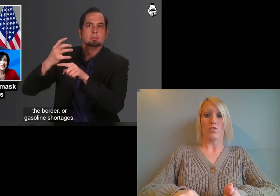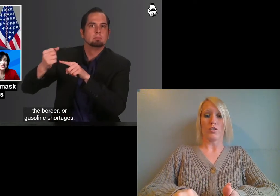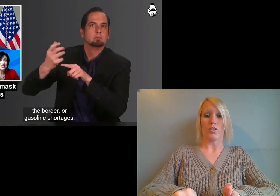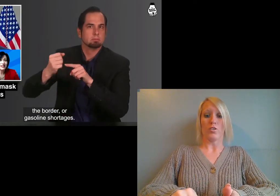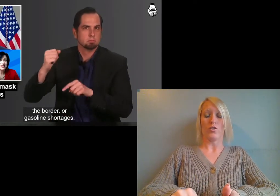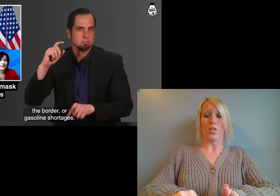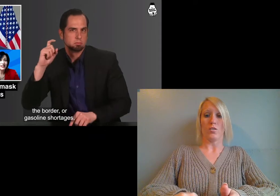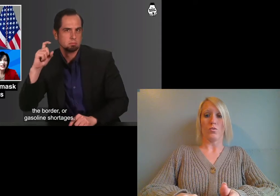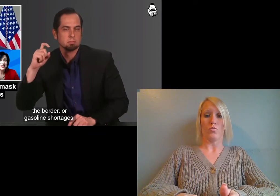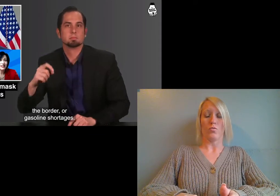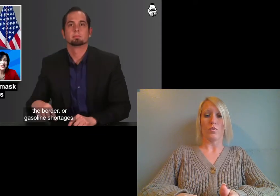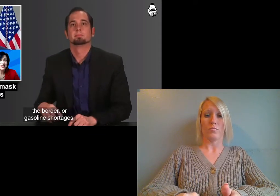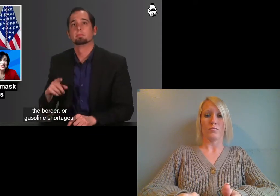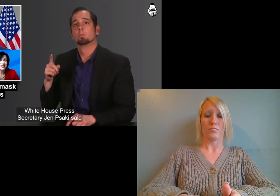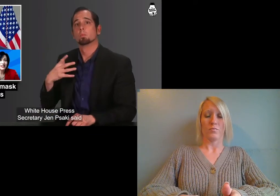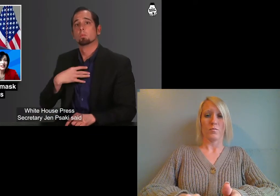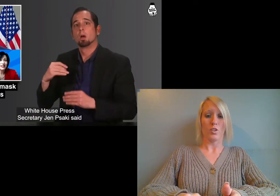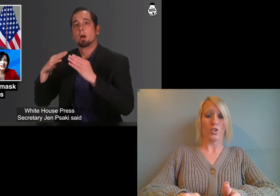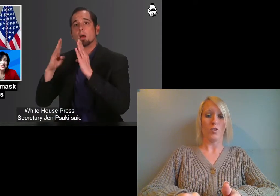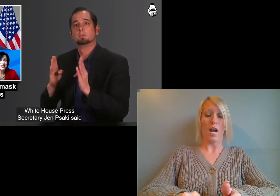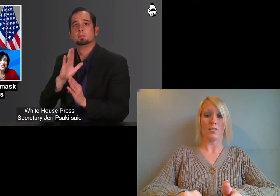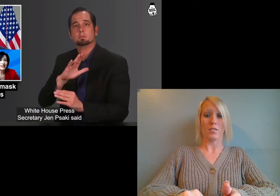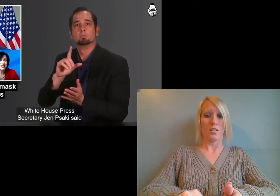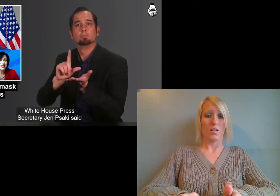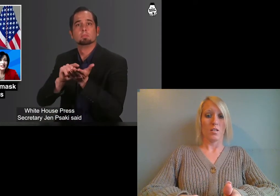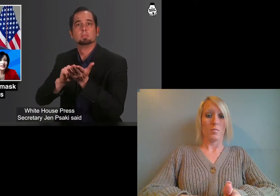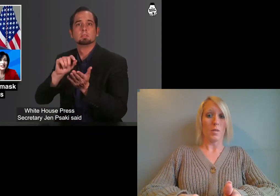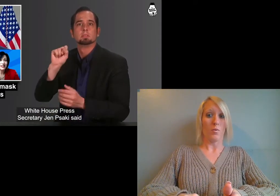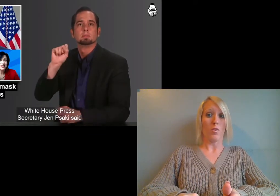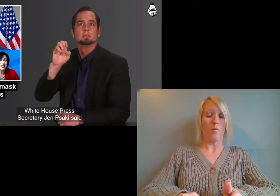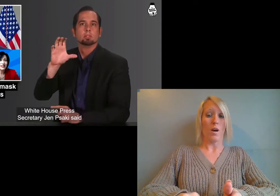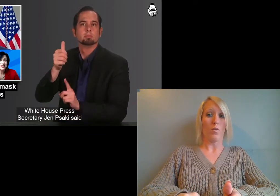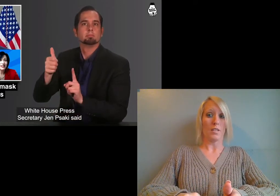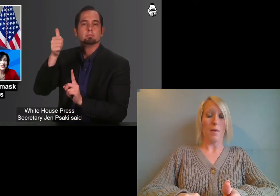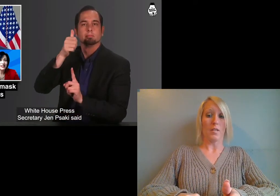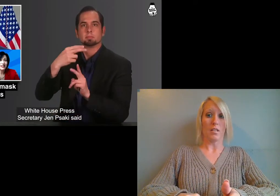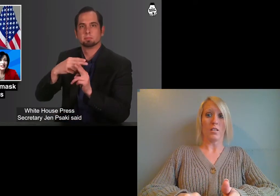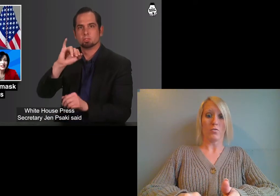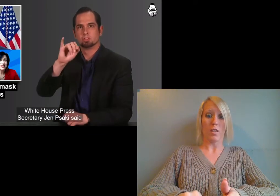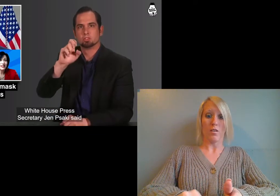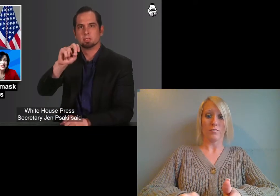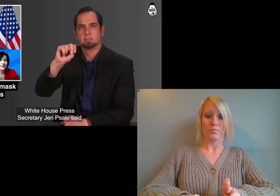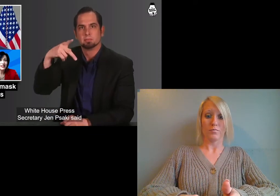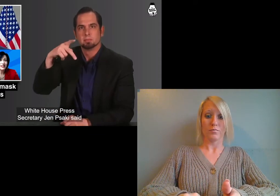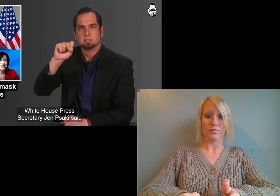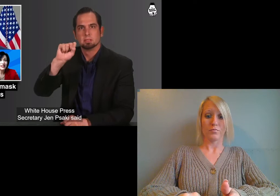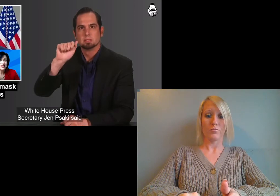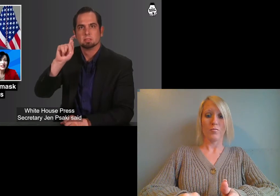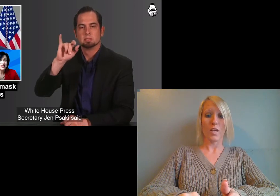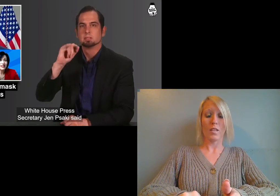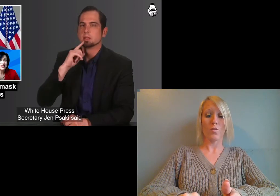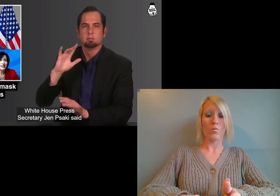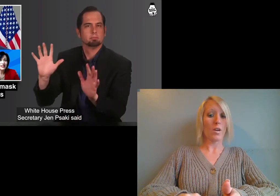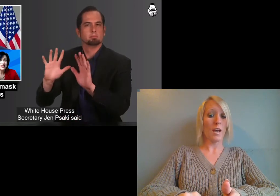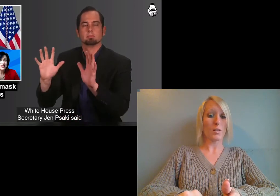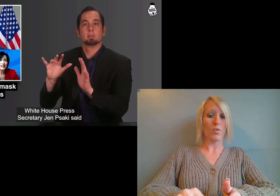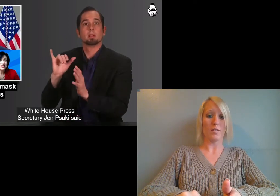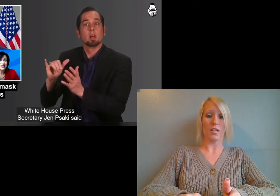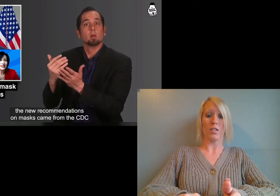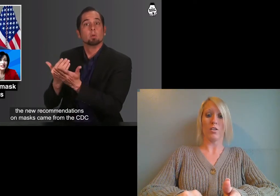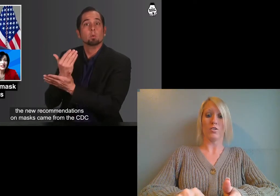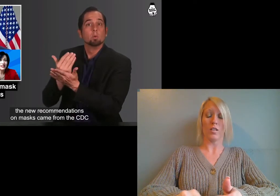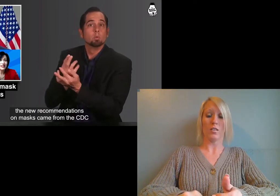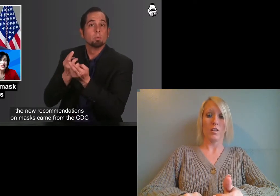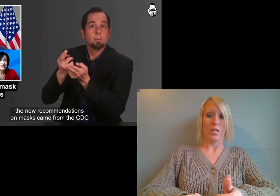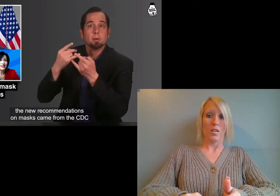these restrictions just to distract people about what's happening in Israel. And the White House